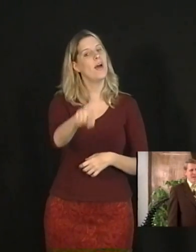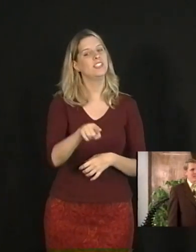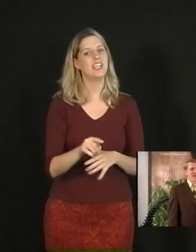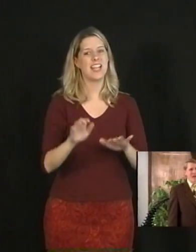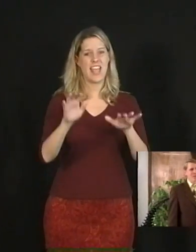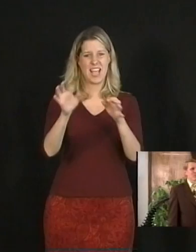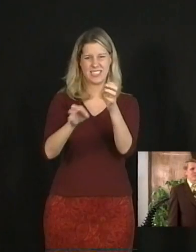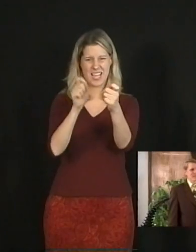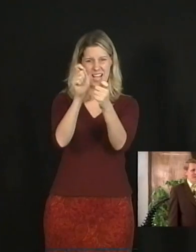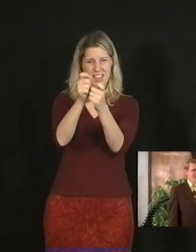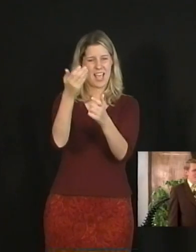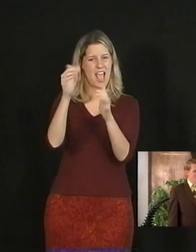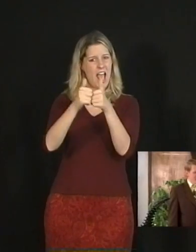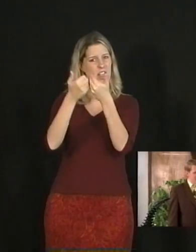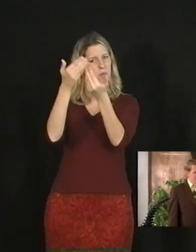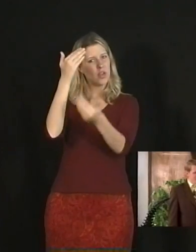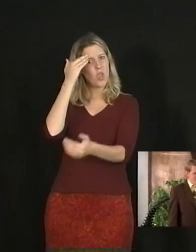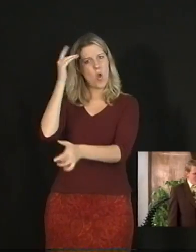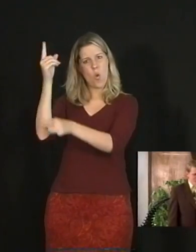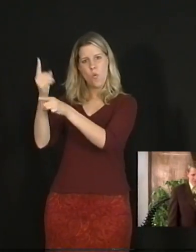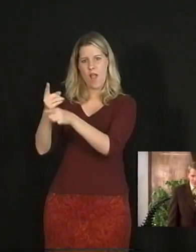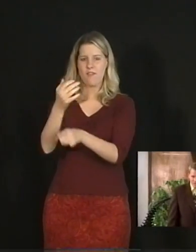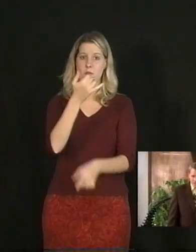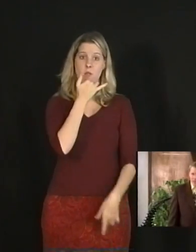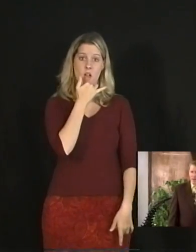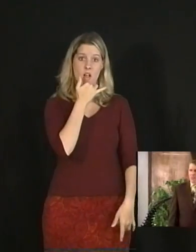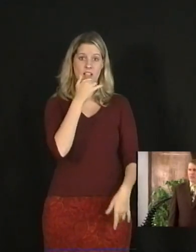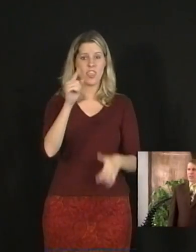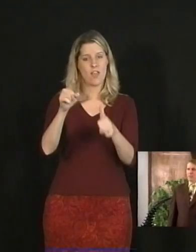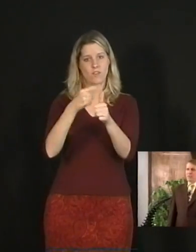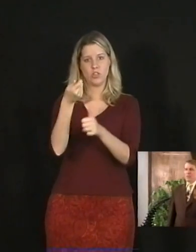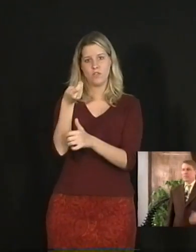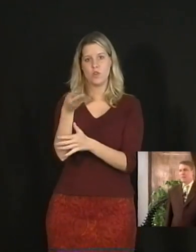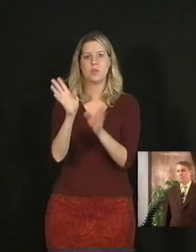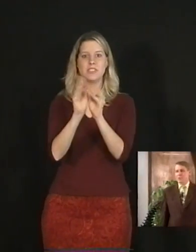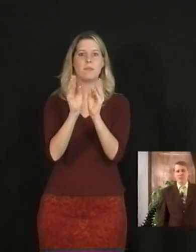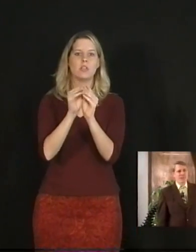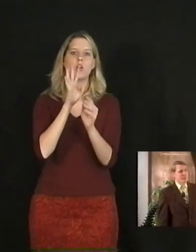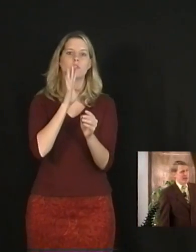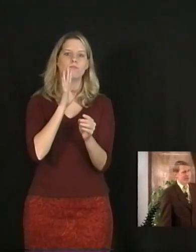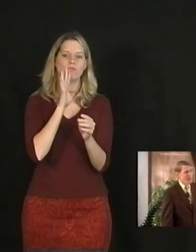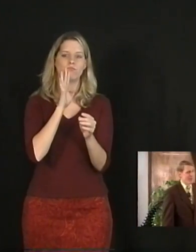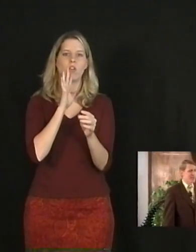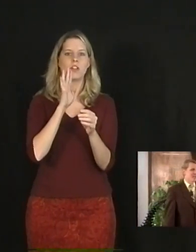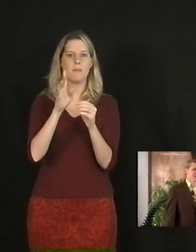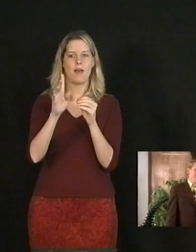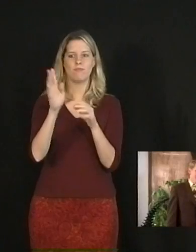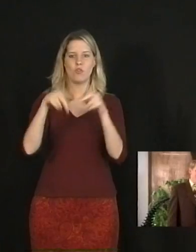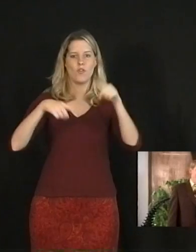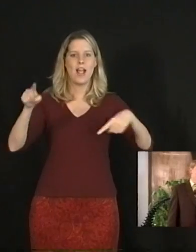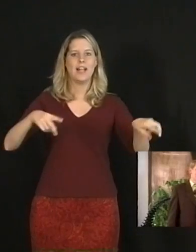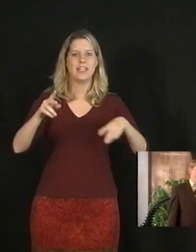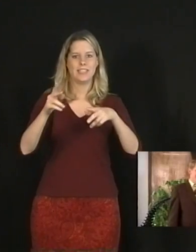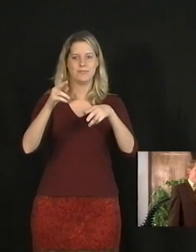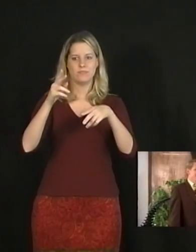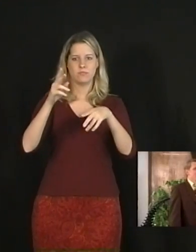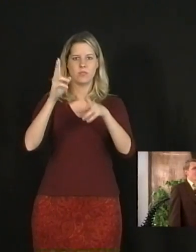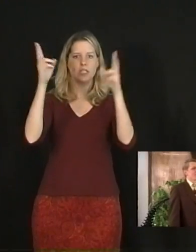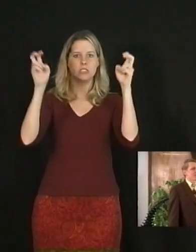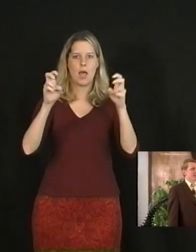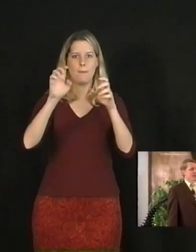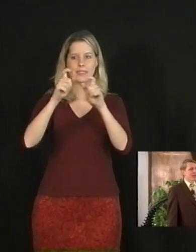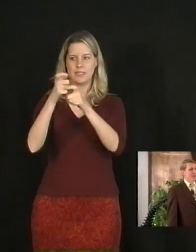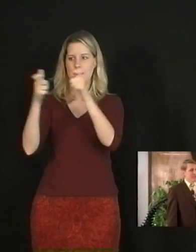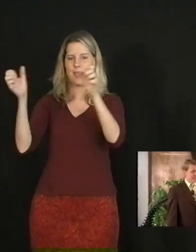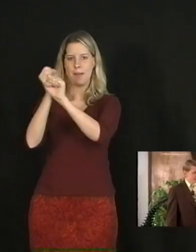Question: exactly how do we tell right from wrong? In the first couple of seminar tapes, we talked about a variety of topics like the Big Bang Theory, how it's a big dud.